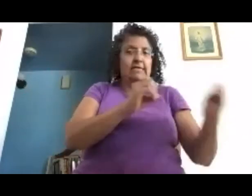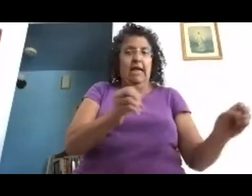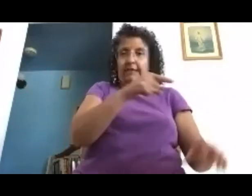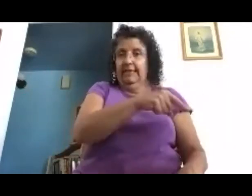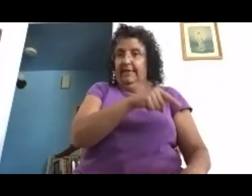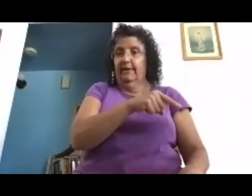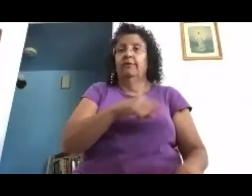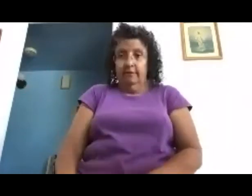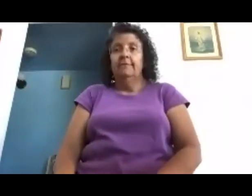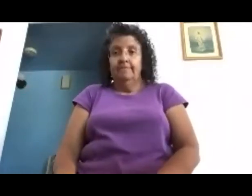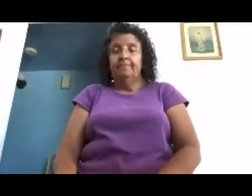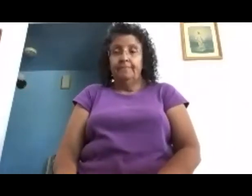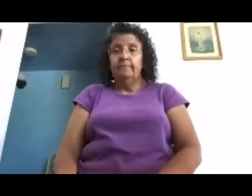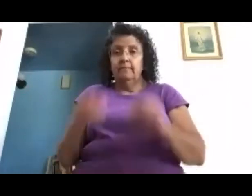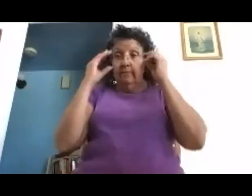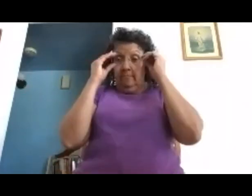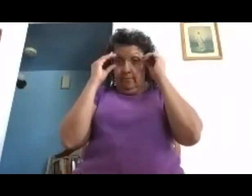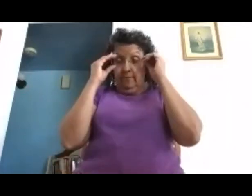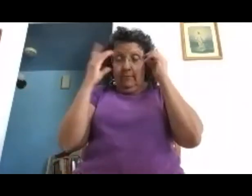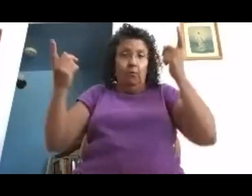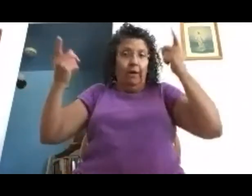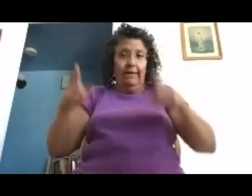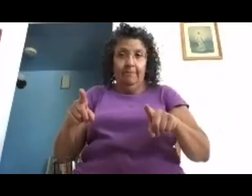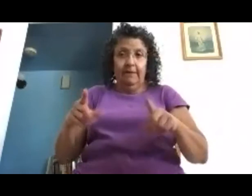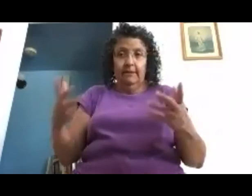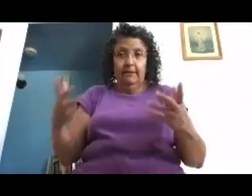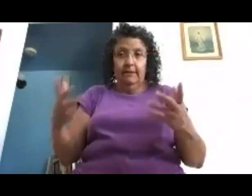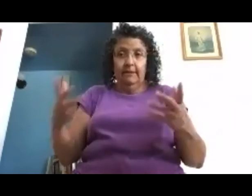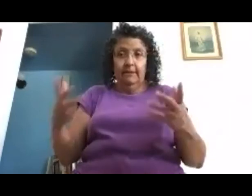It turns out that my results are